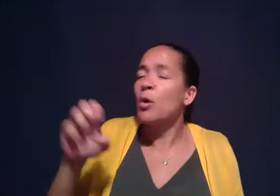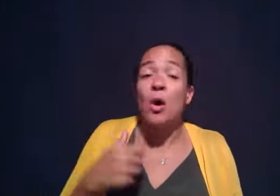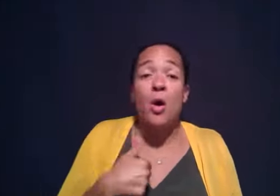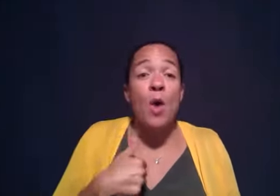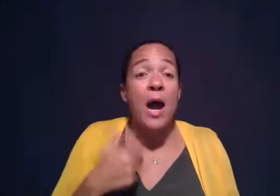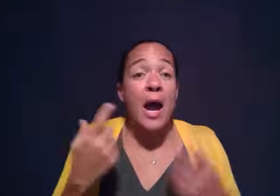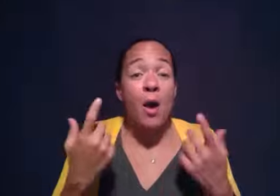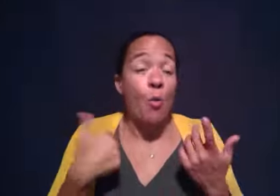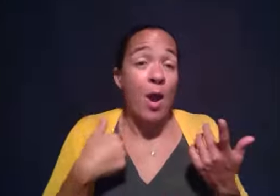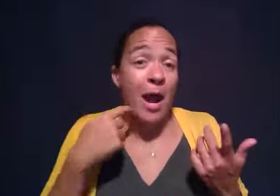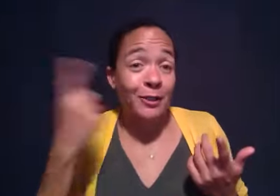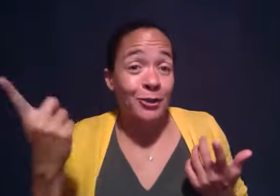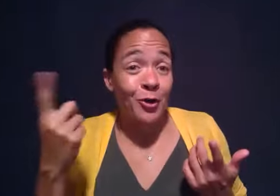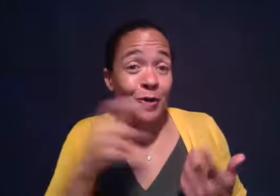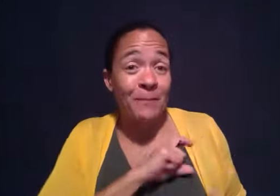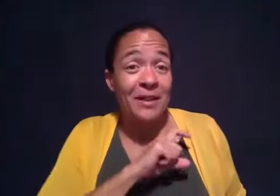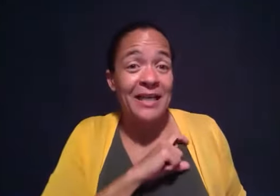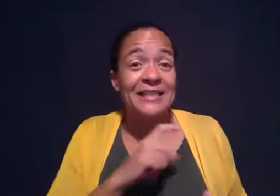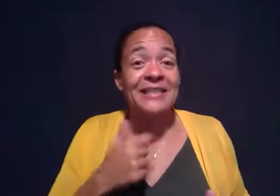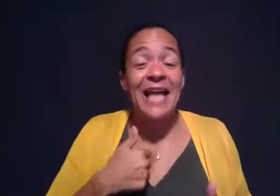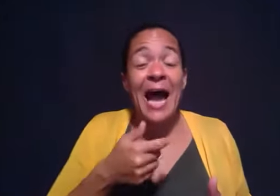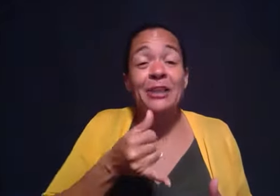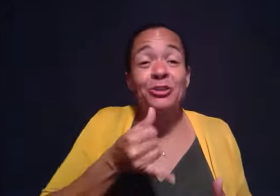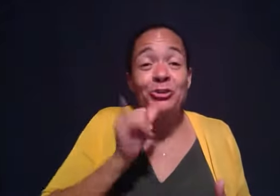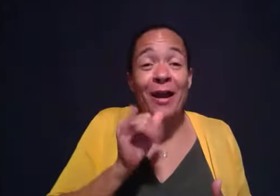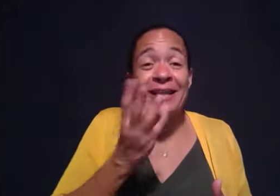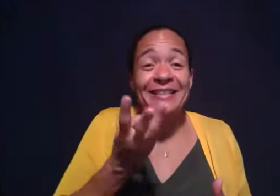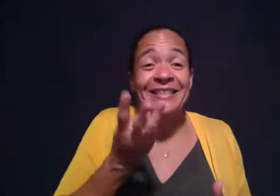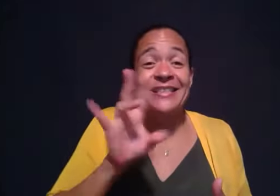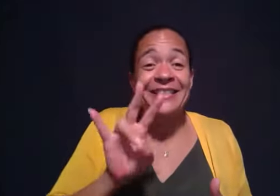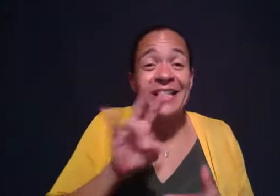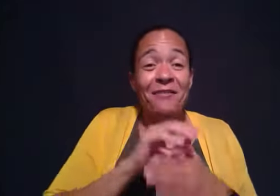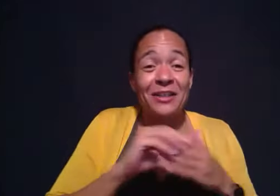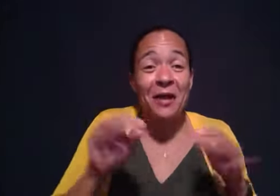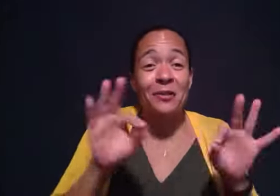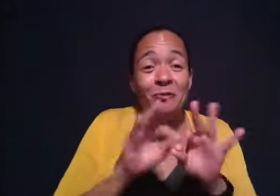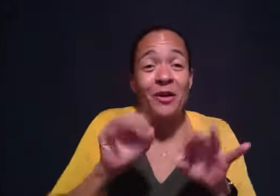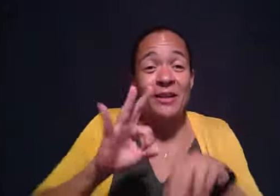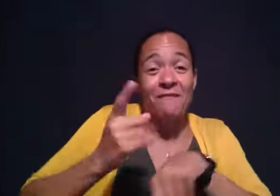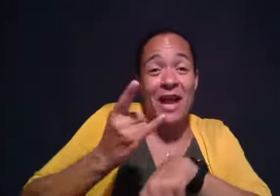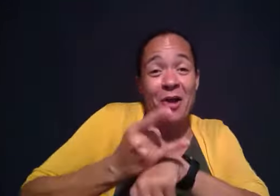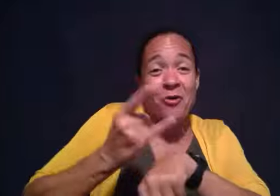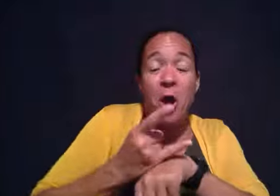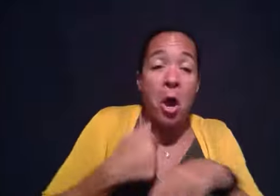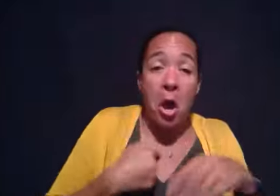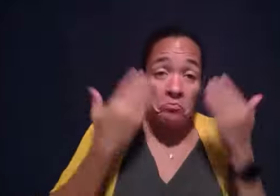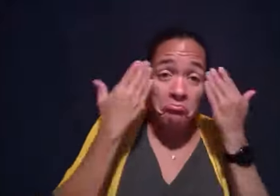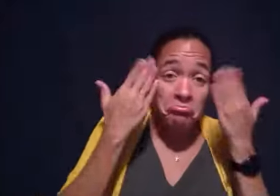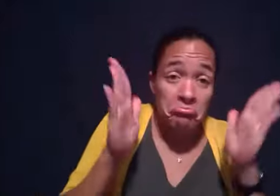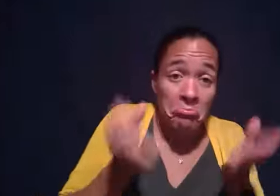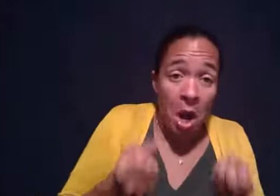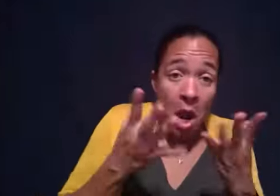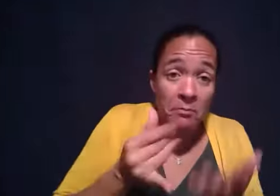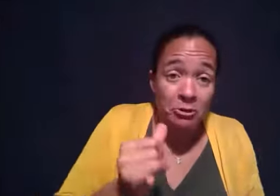worth. Like, I didn't know how many drinks I had. I knew how much my tab was. And I just blurted it